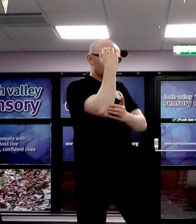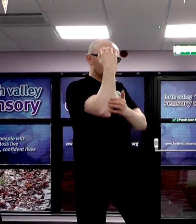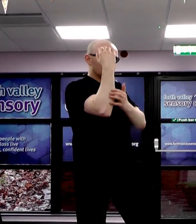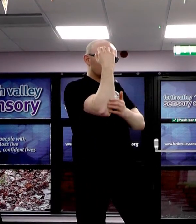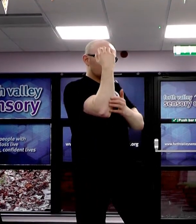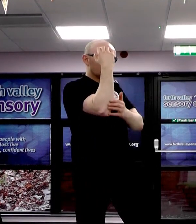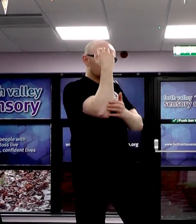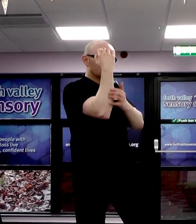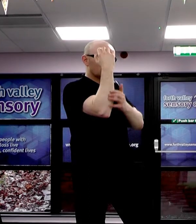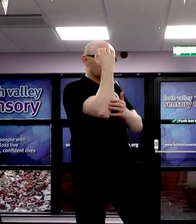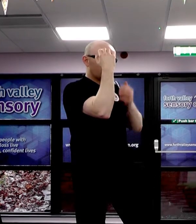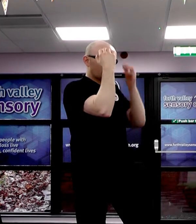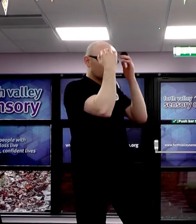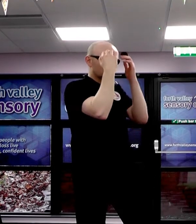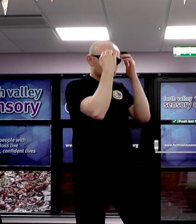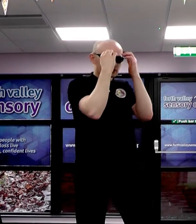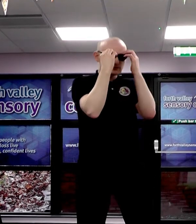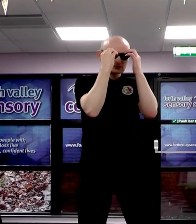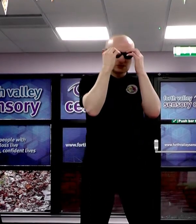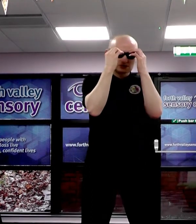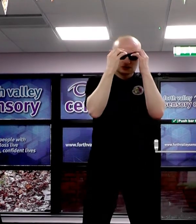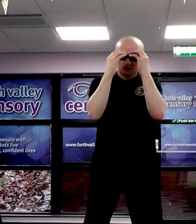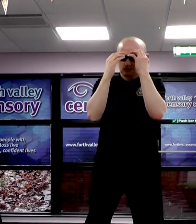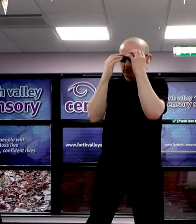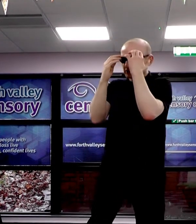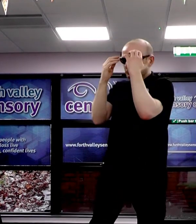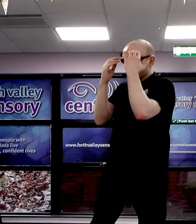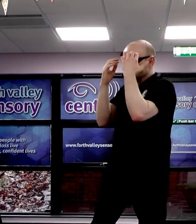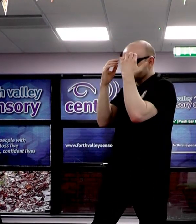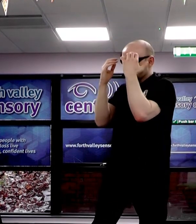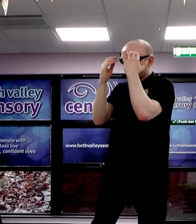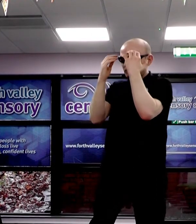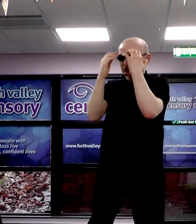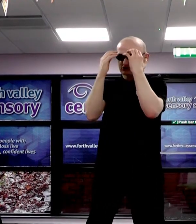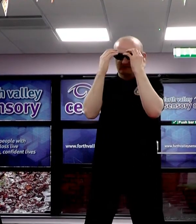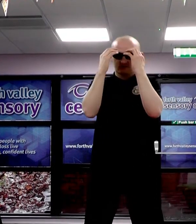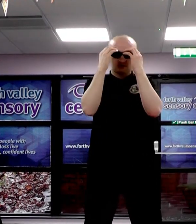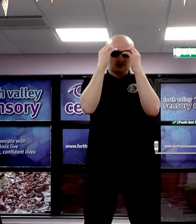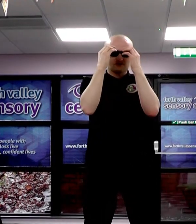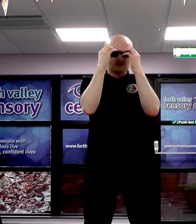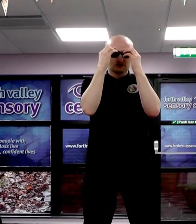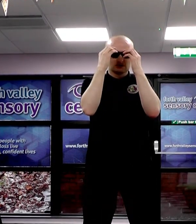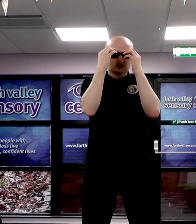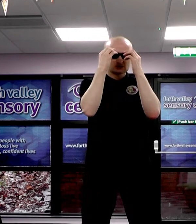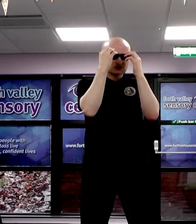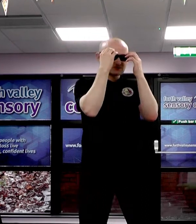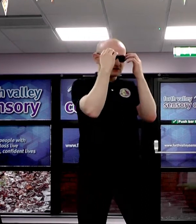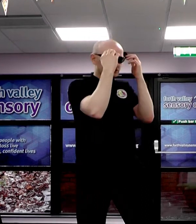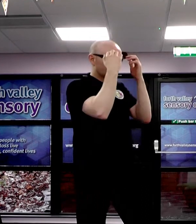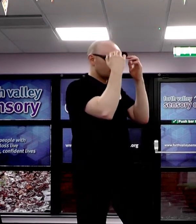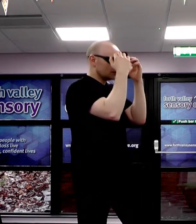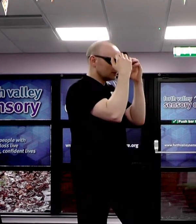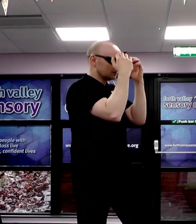turning and your elbows coming forward each time you do it. Your elbows will come forward, transfer to the left, transfer to the right,